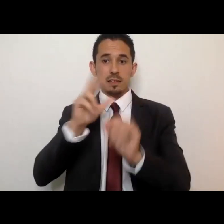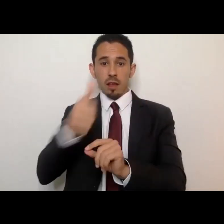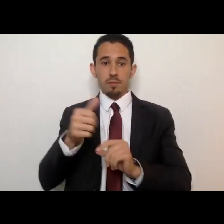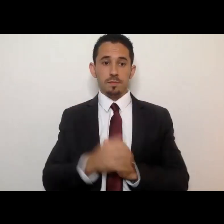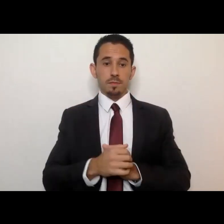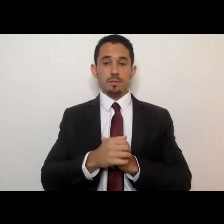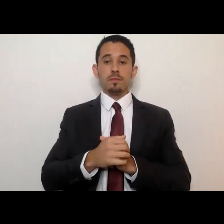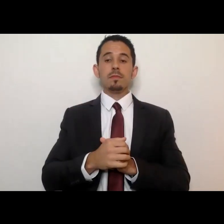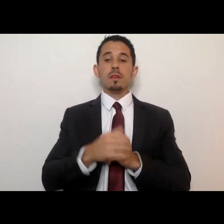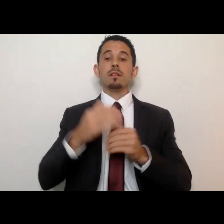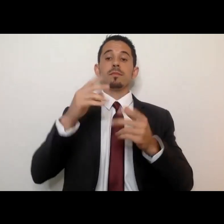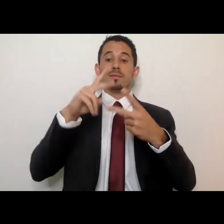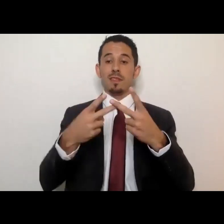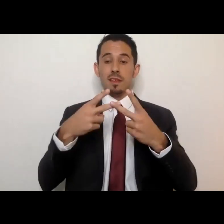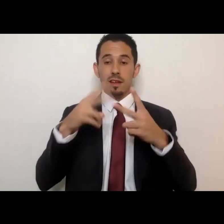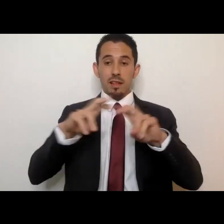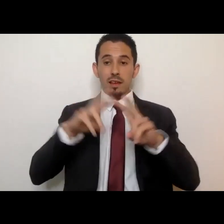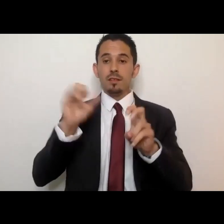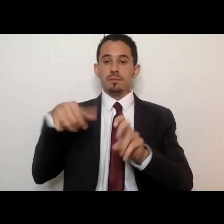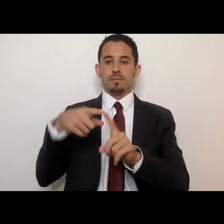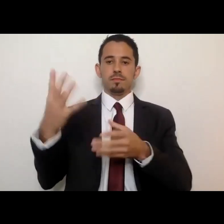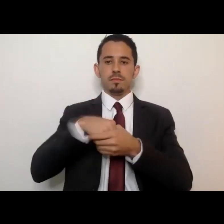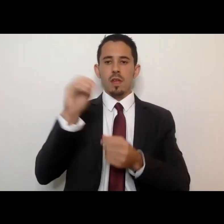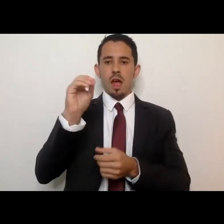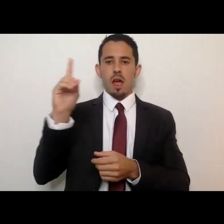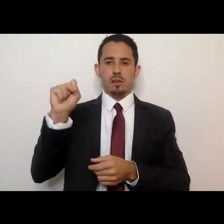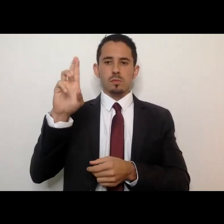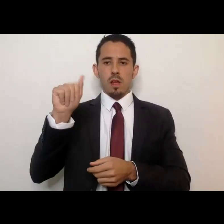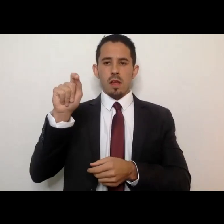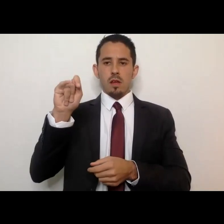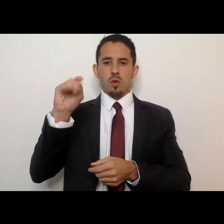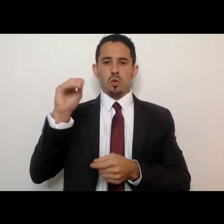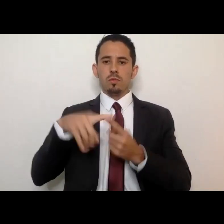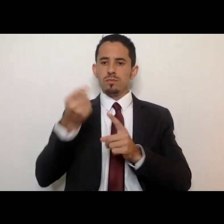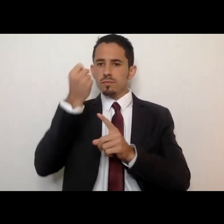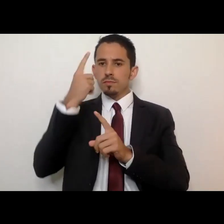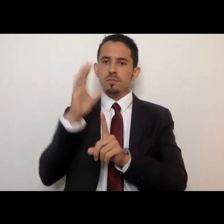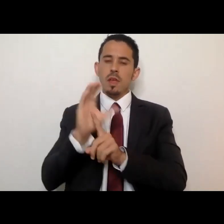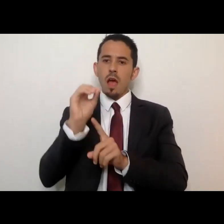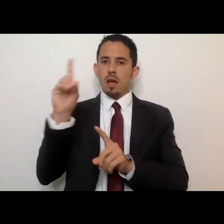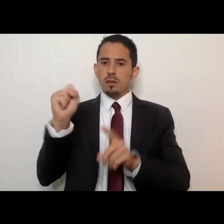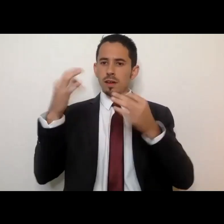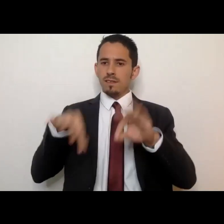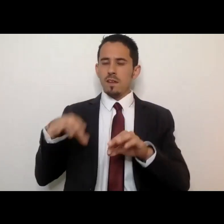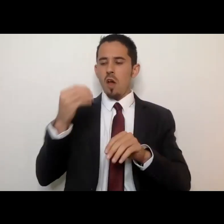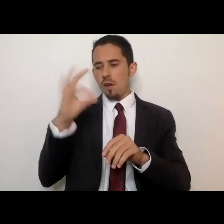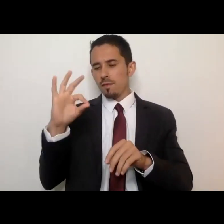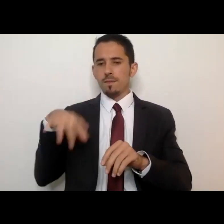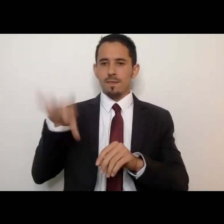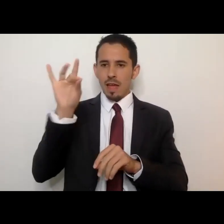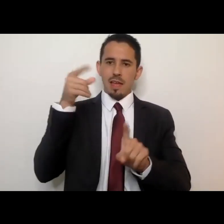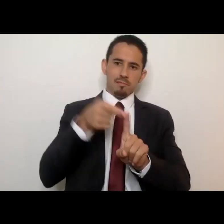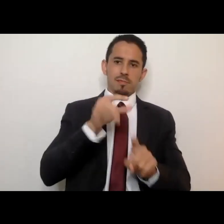I used an alpha of 0.05 to see if there was statistical significance there. The second method I employed was, I figured an odds